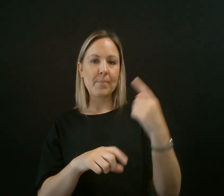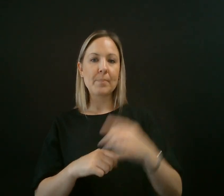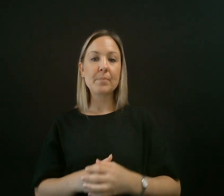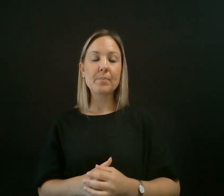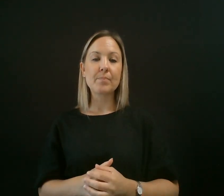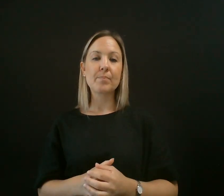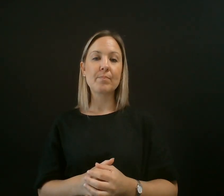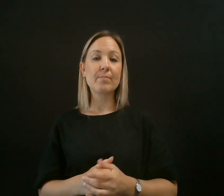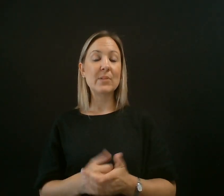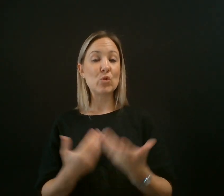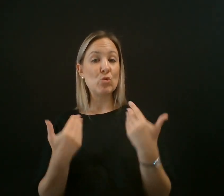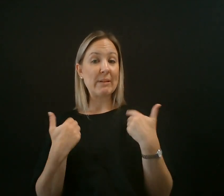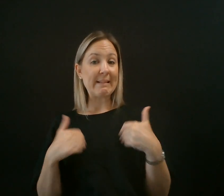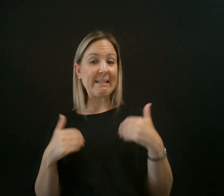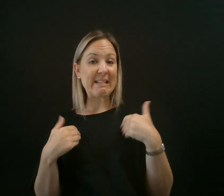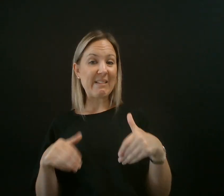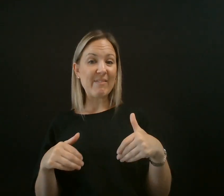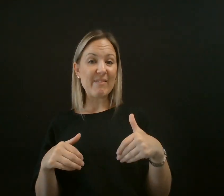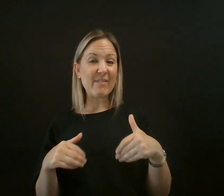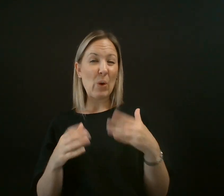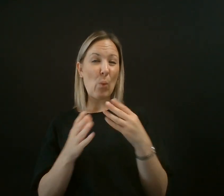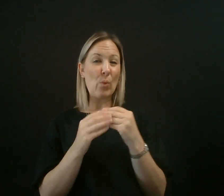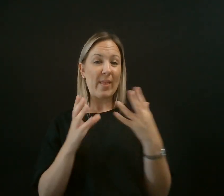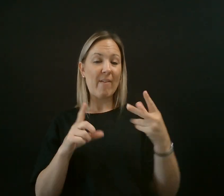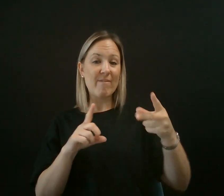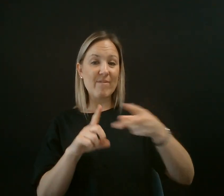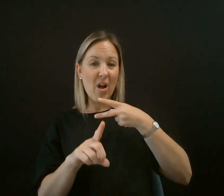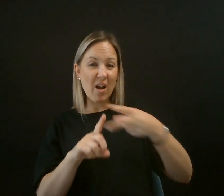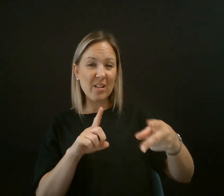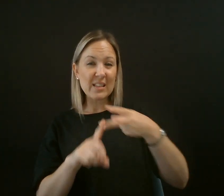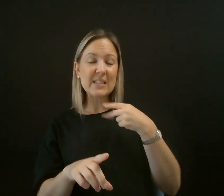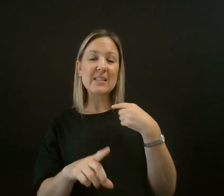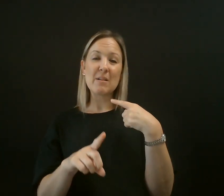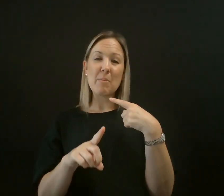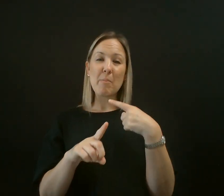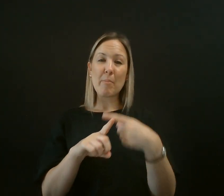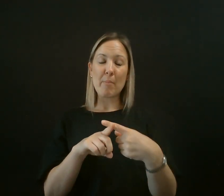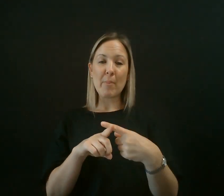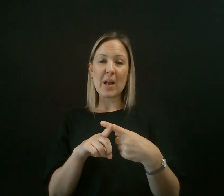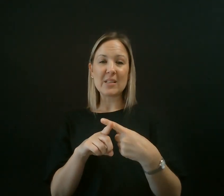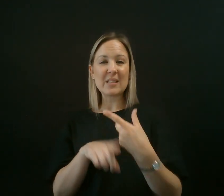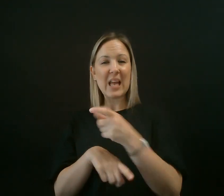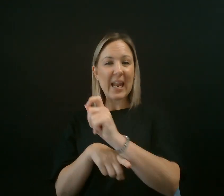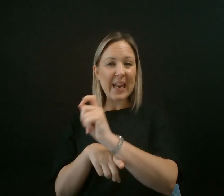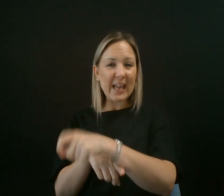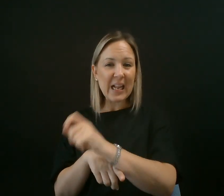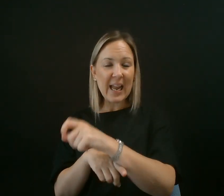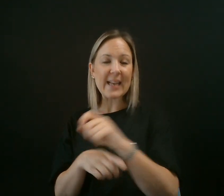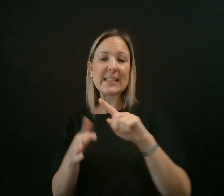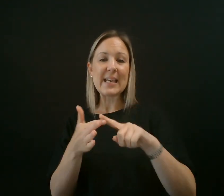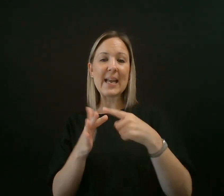To live free from violence against and exploitation, neglect, and abuse.